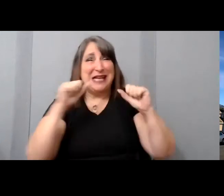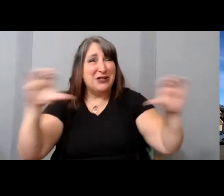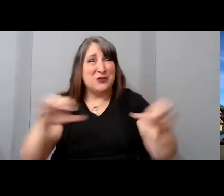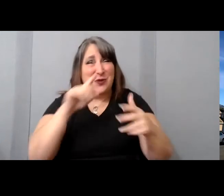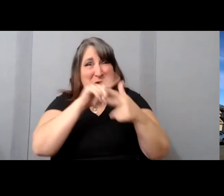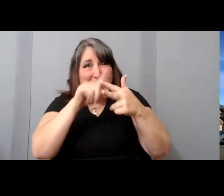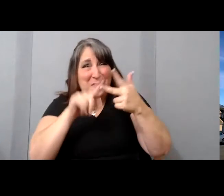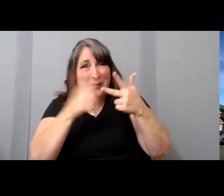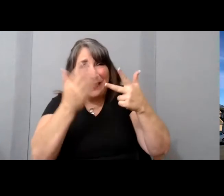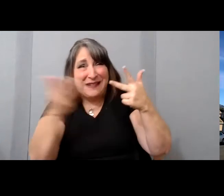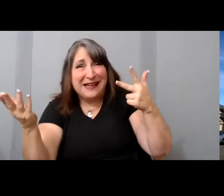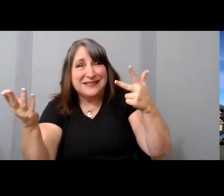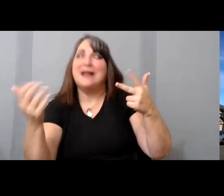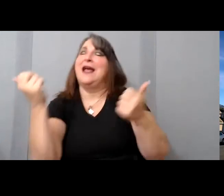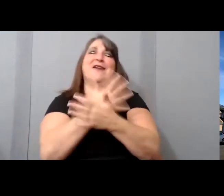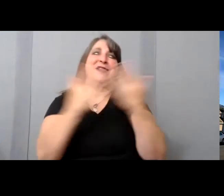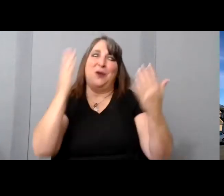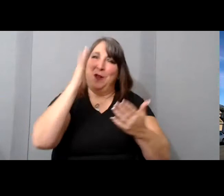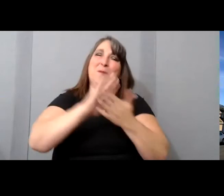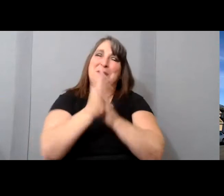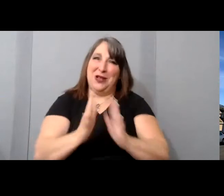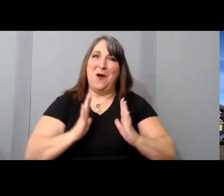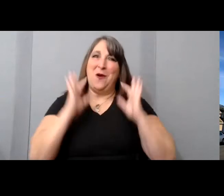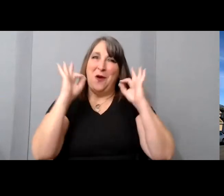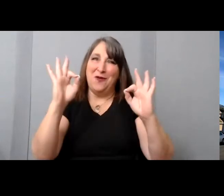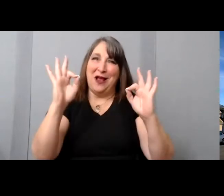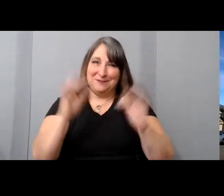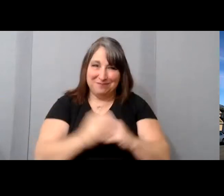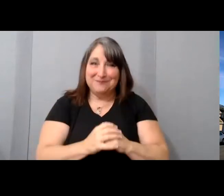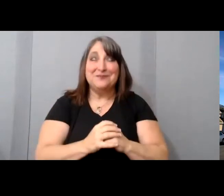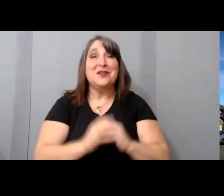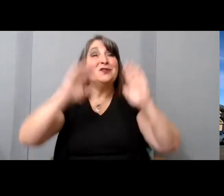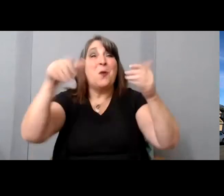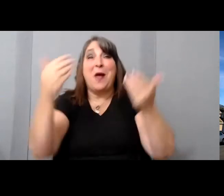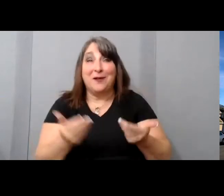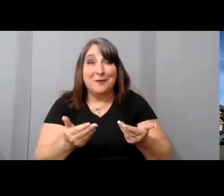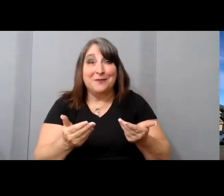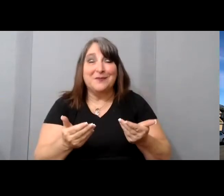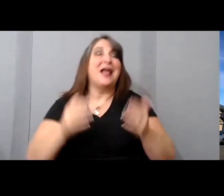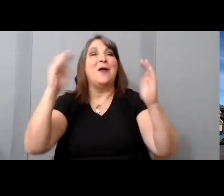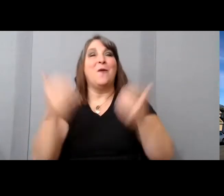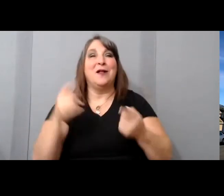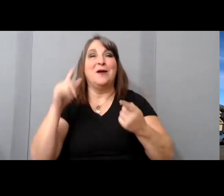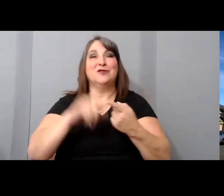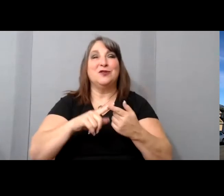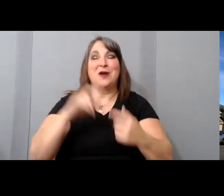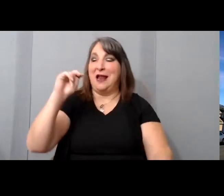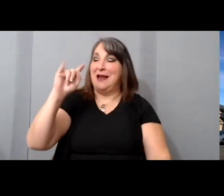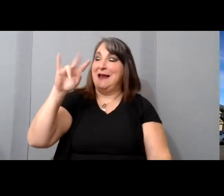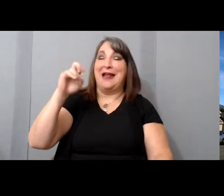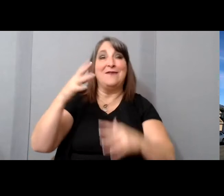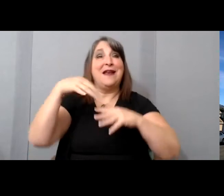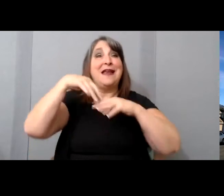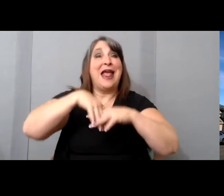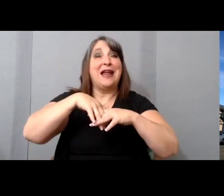then everything would be okay. And so welcome to native California. Reflect on